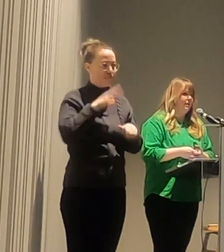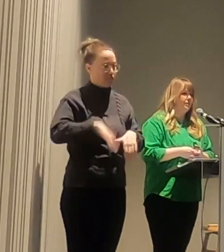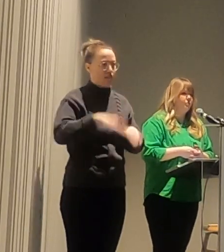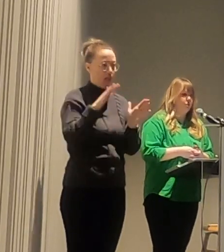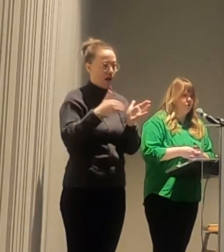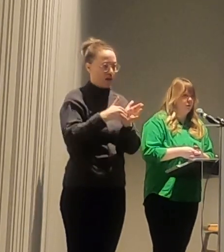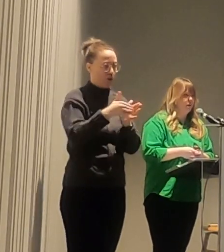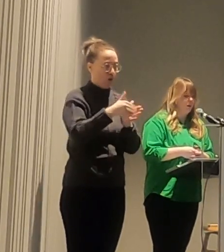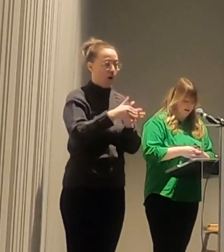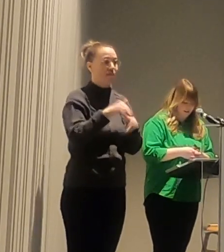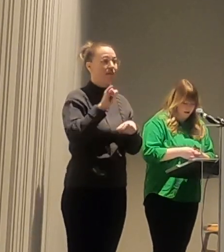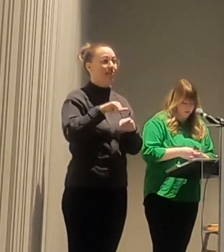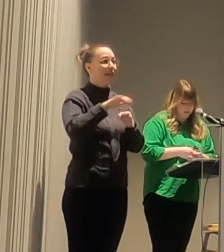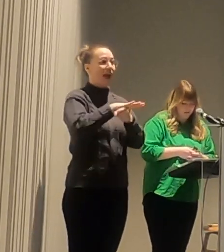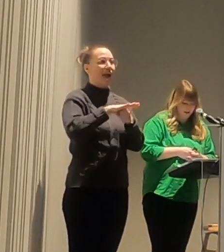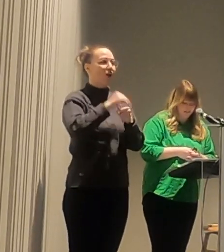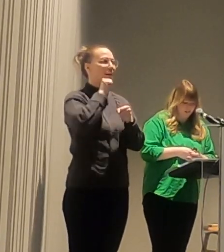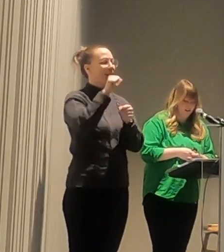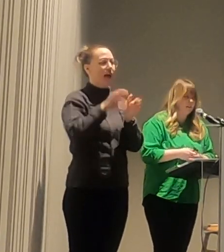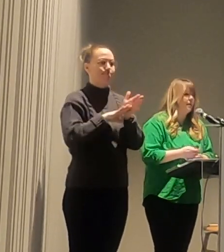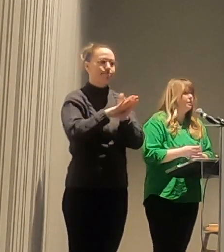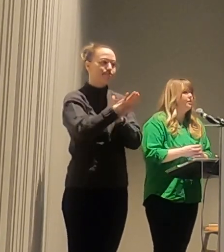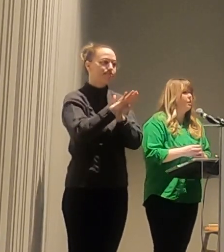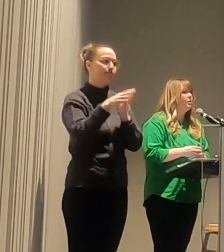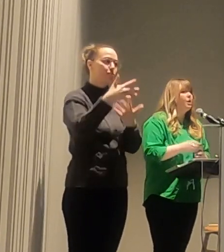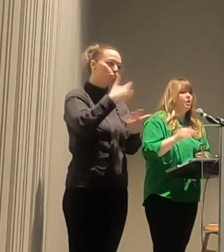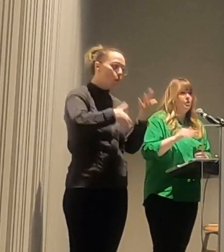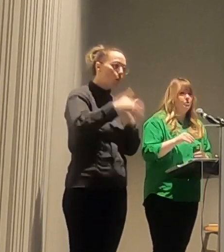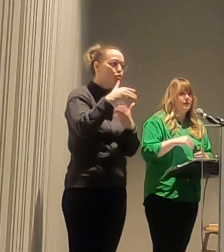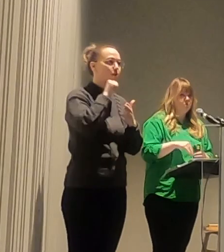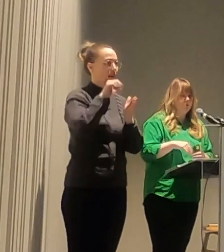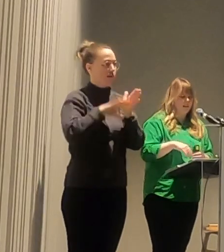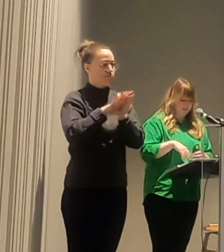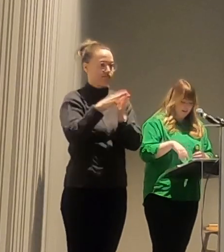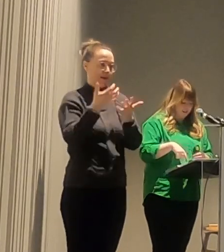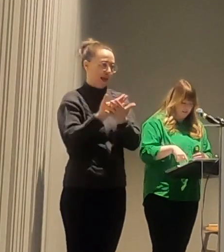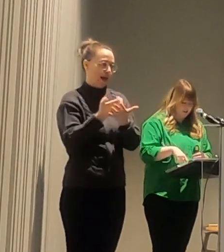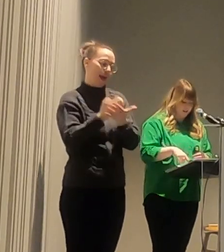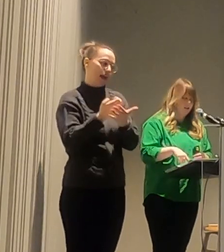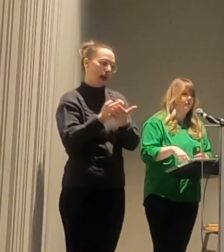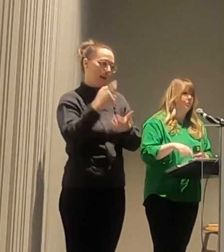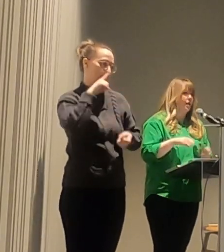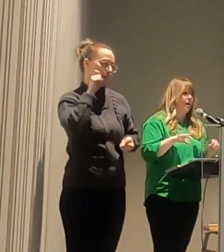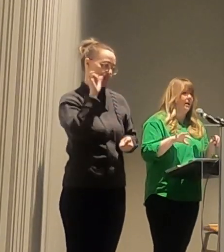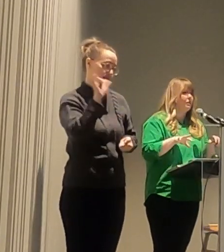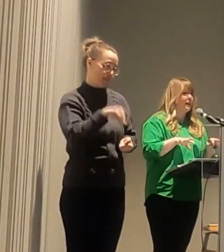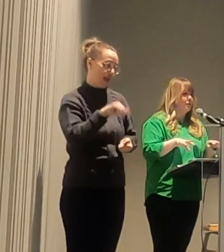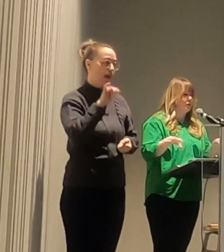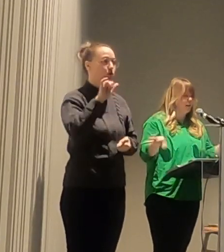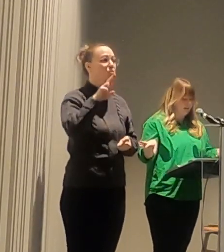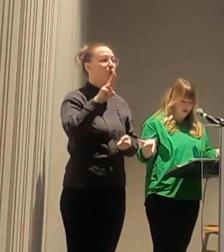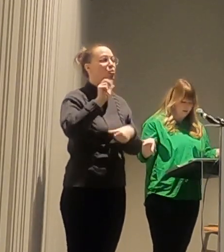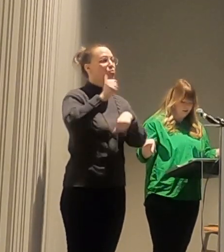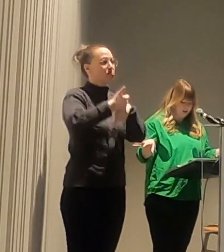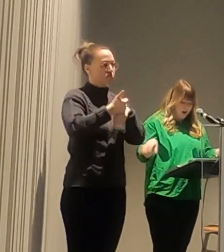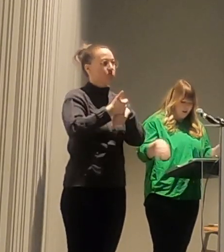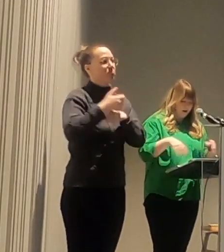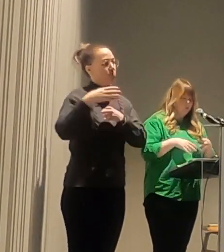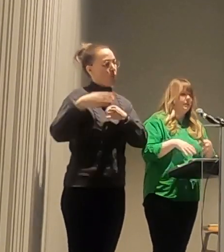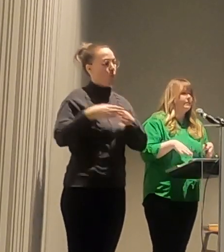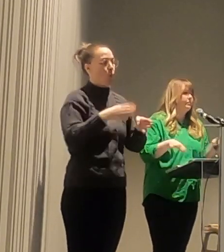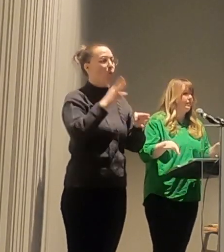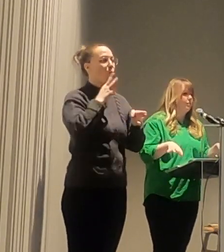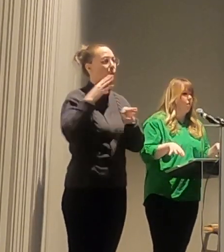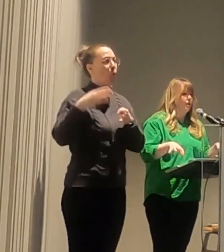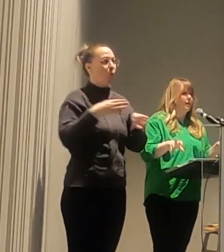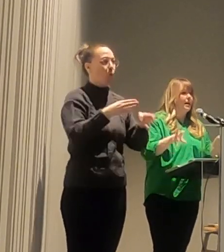not thriving socially or economically because of this. So you implemented a series of irrigation canals